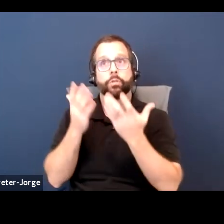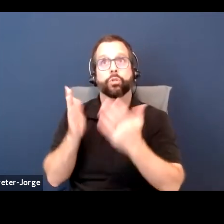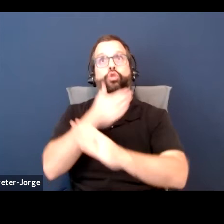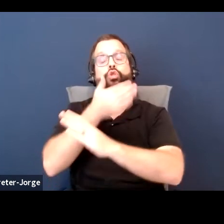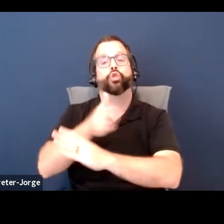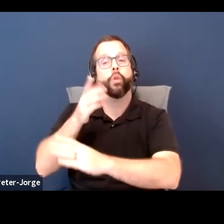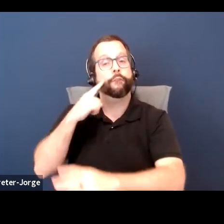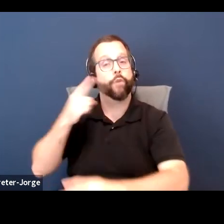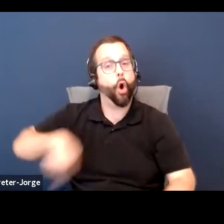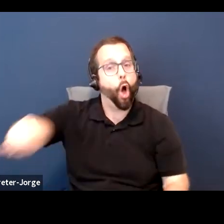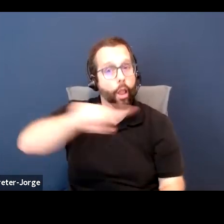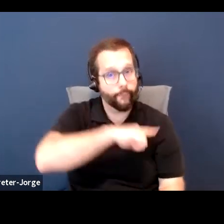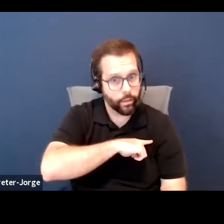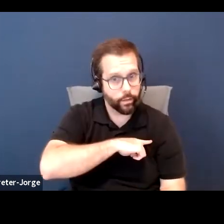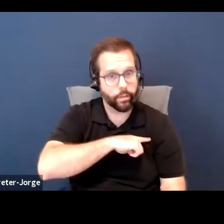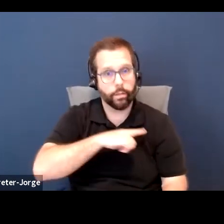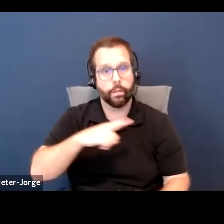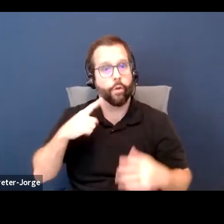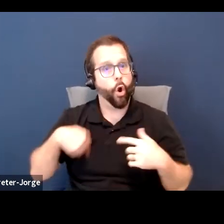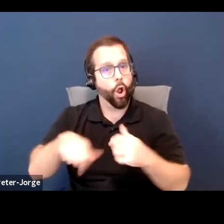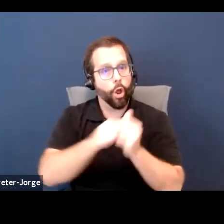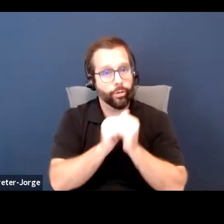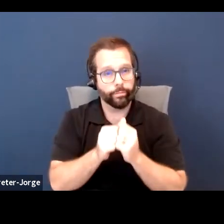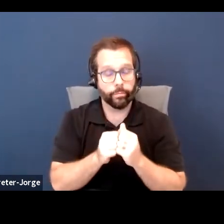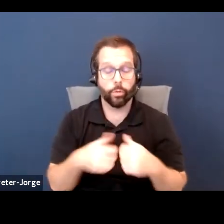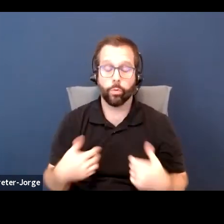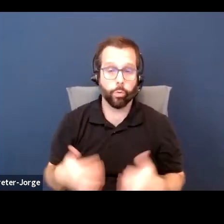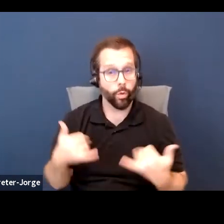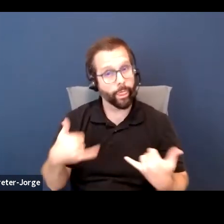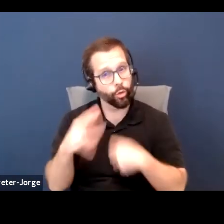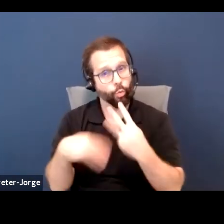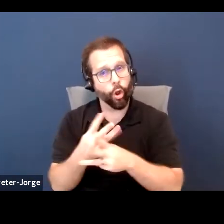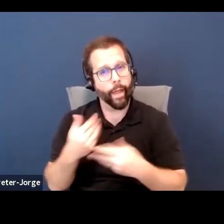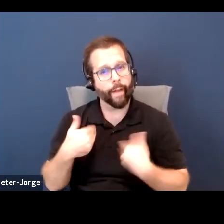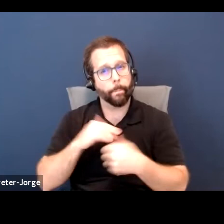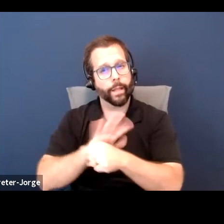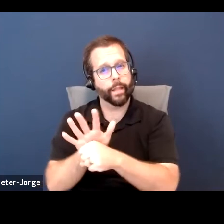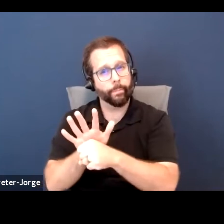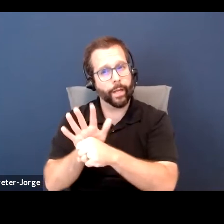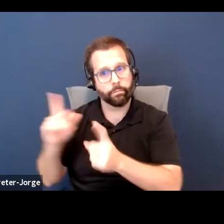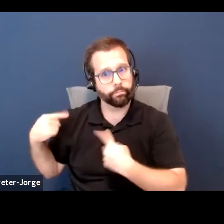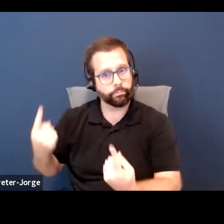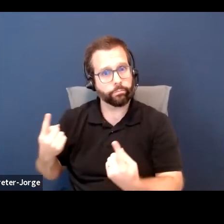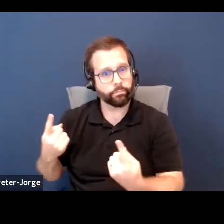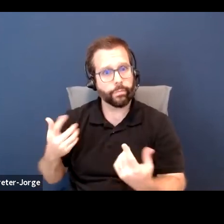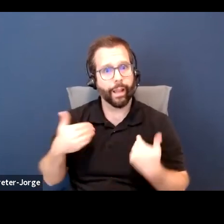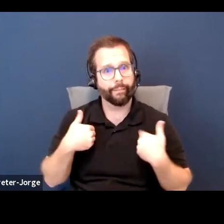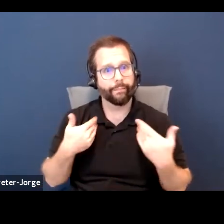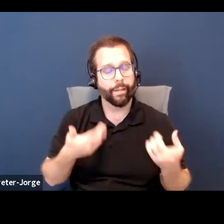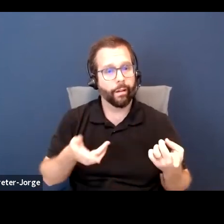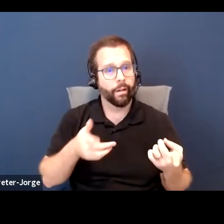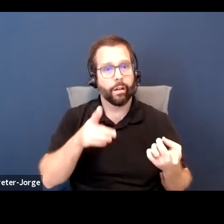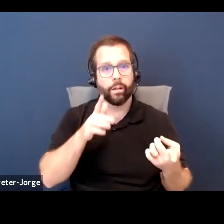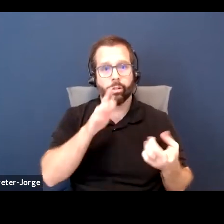you also. In this world, we have a pandemic going on. We have the boarding school atrocities that